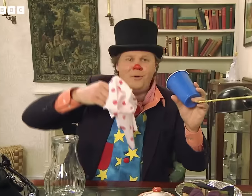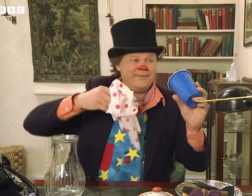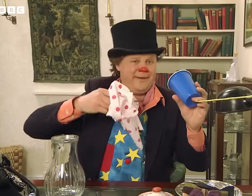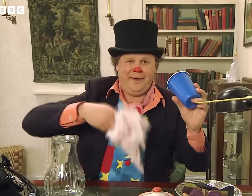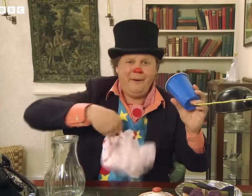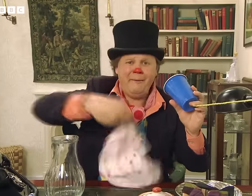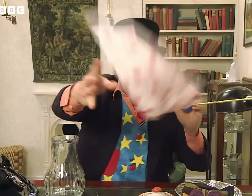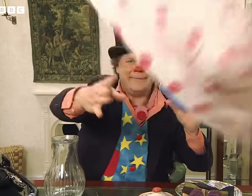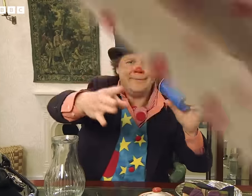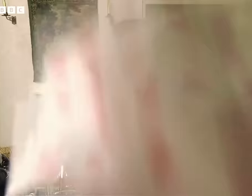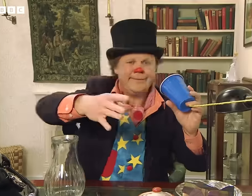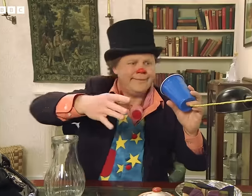What's going on? Hello.